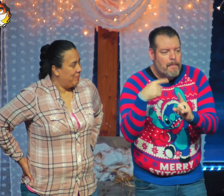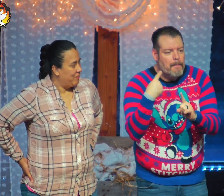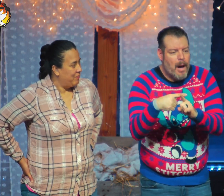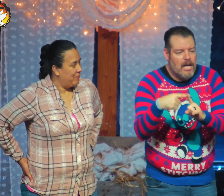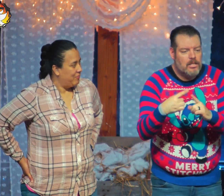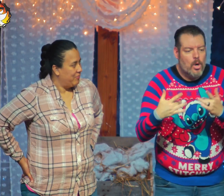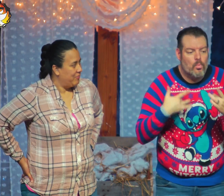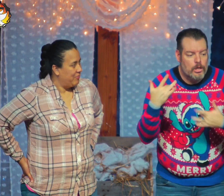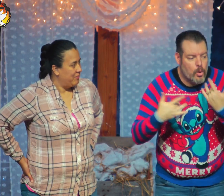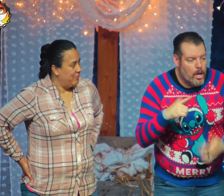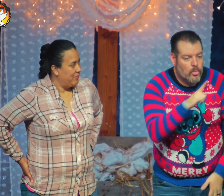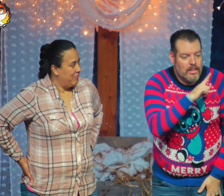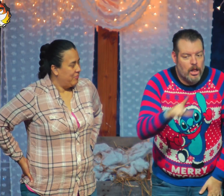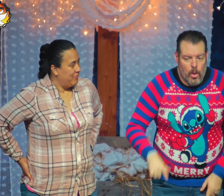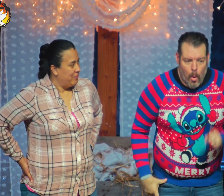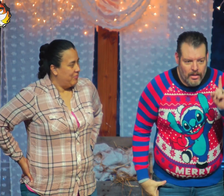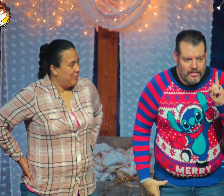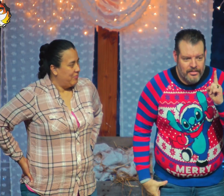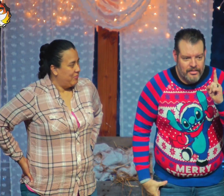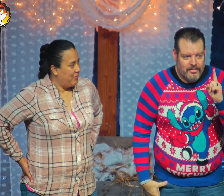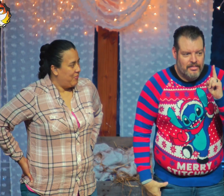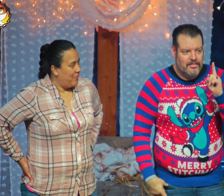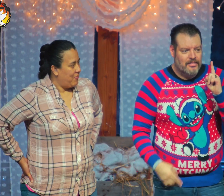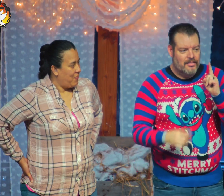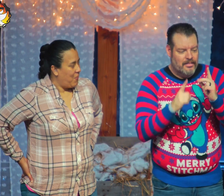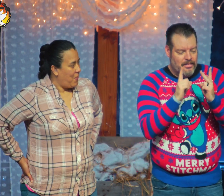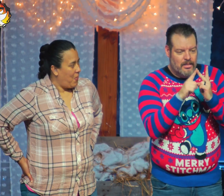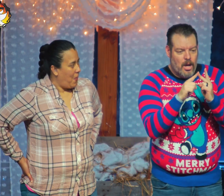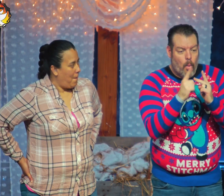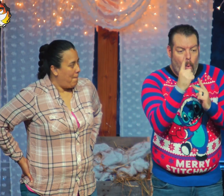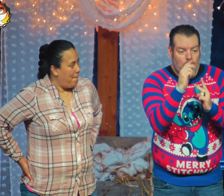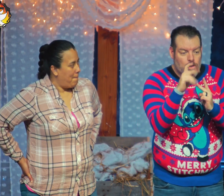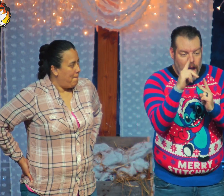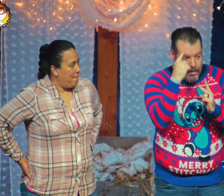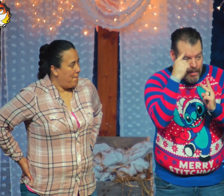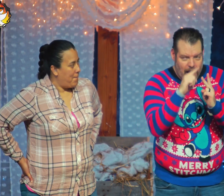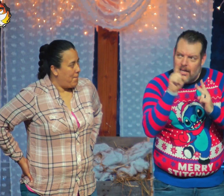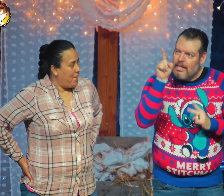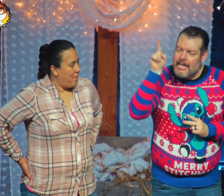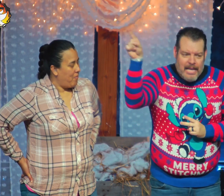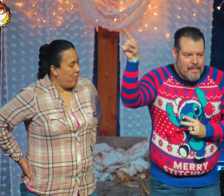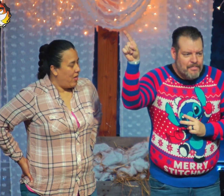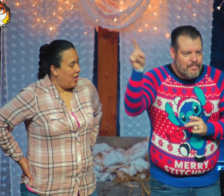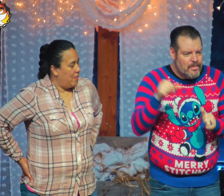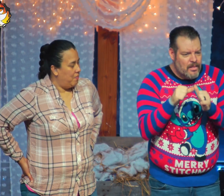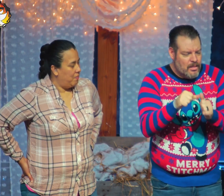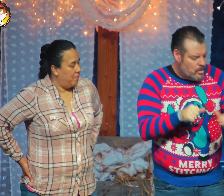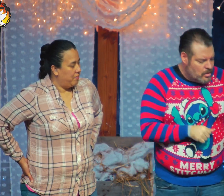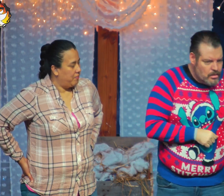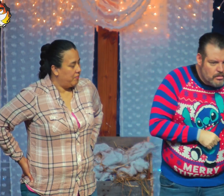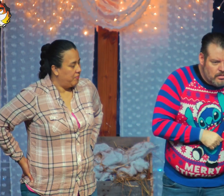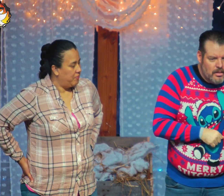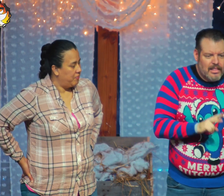that. No. I've probably forgotten about that. But yes, there are some people who obsessed on the negativity.